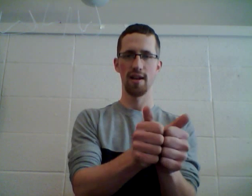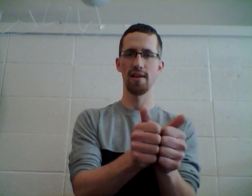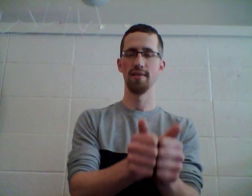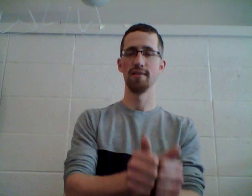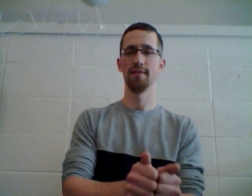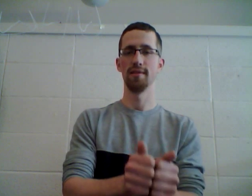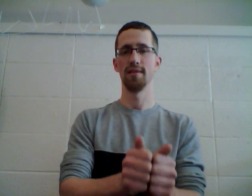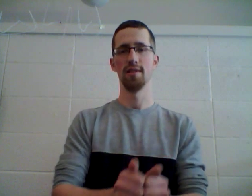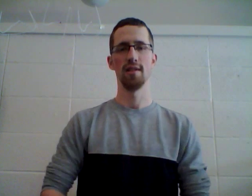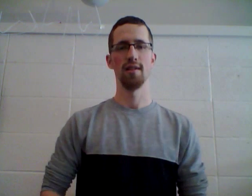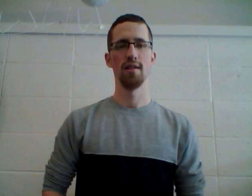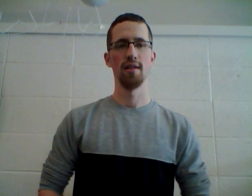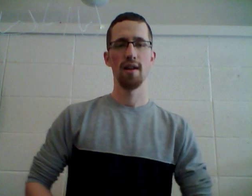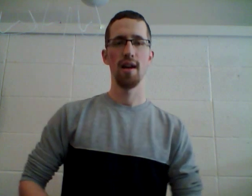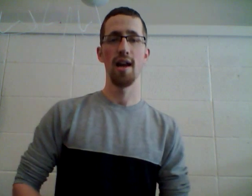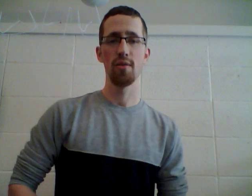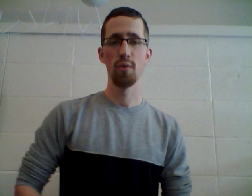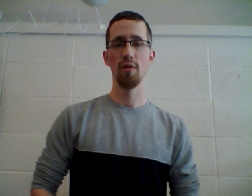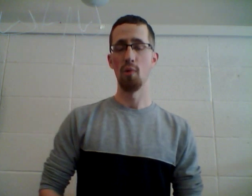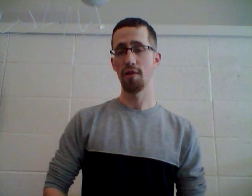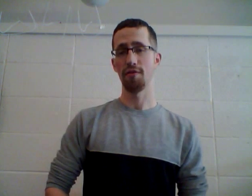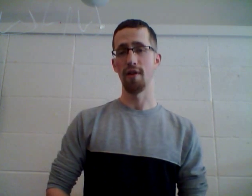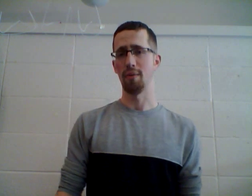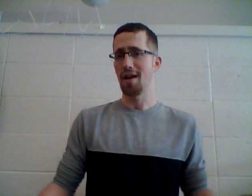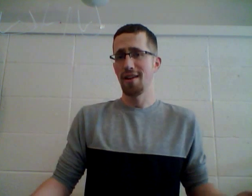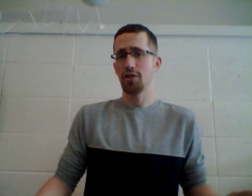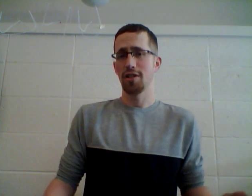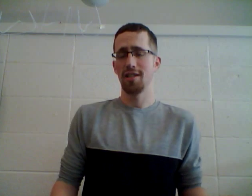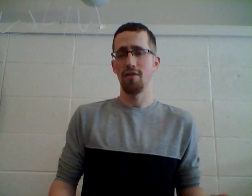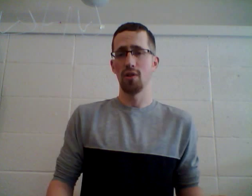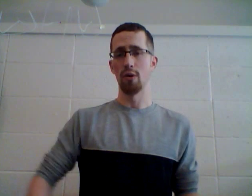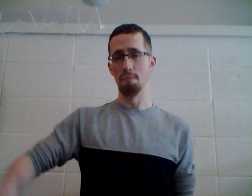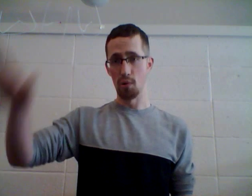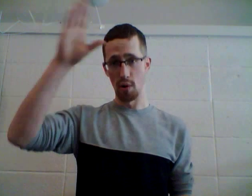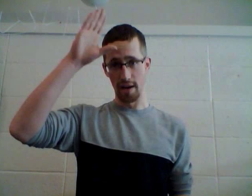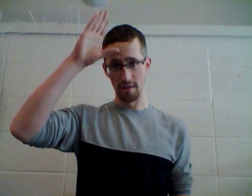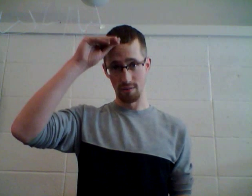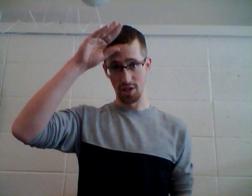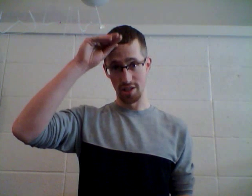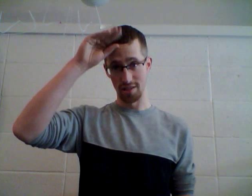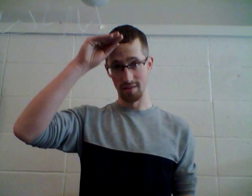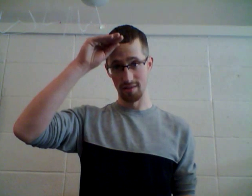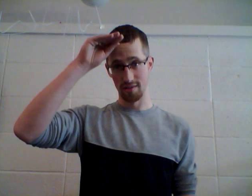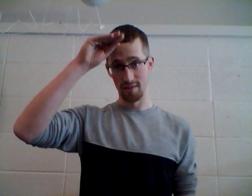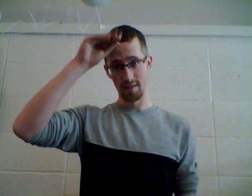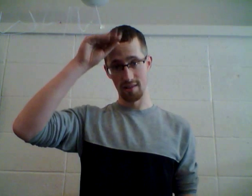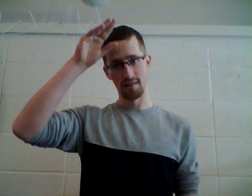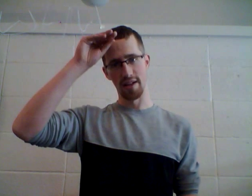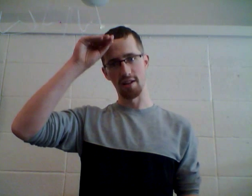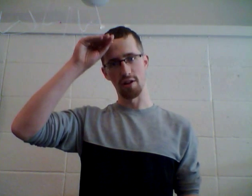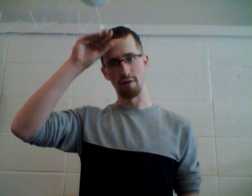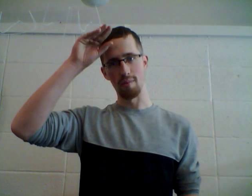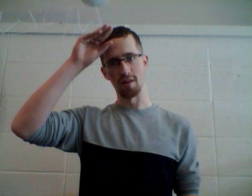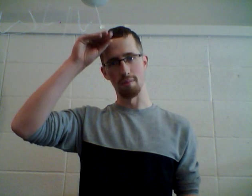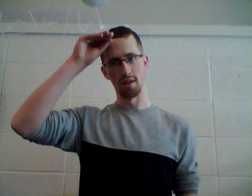steady. Eighth word, boyfriend. We haven't actually covered the word boy, which is like you're grabbing the bill